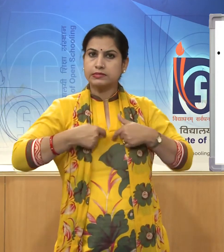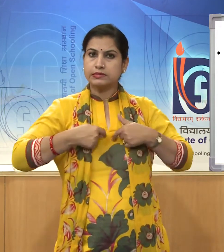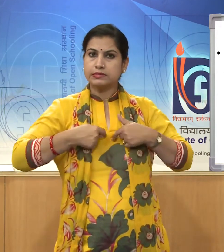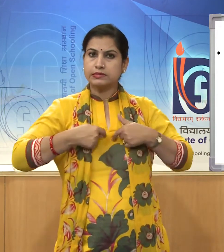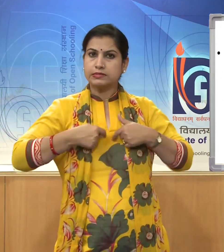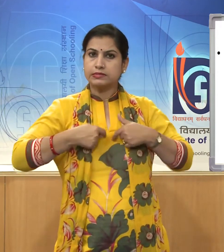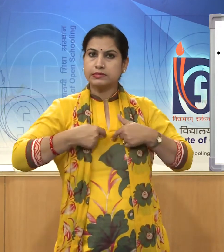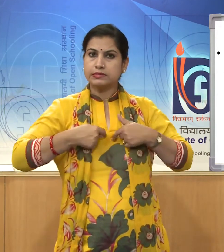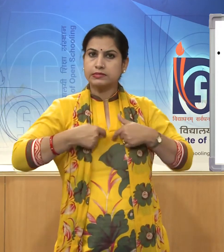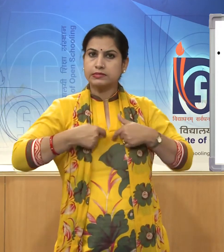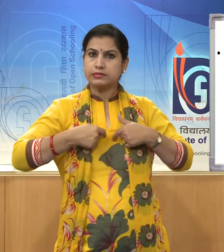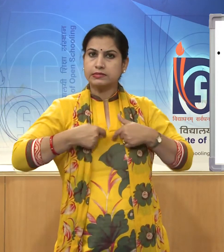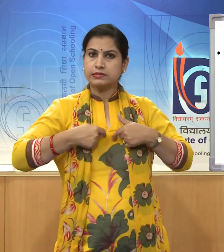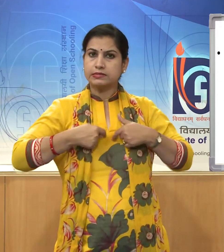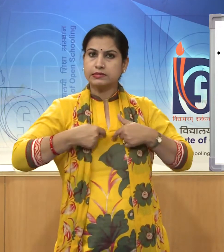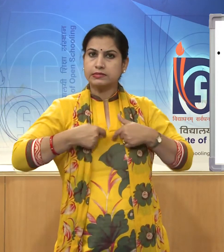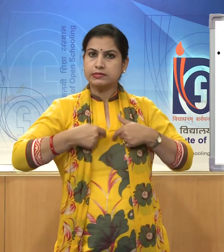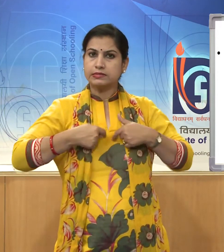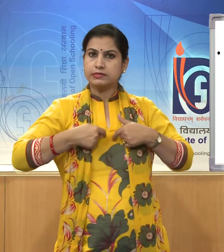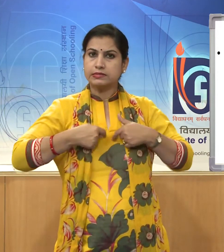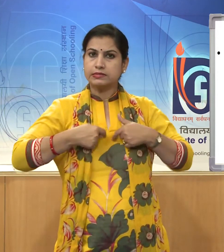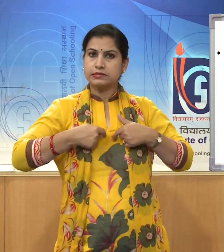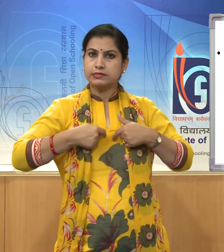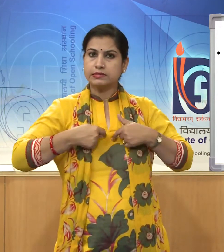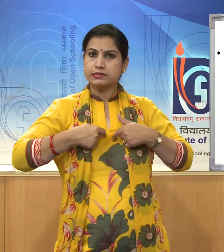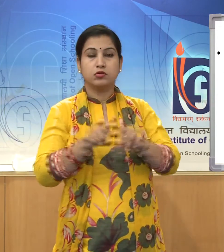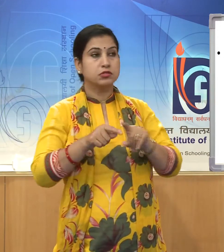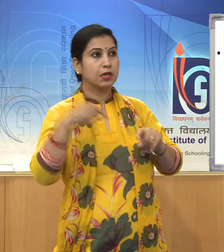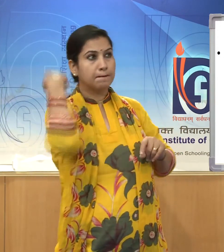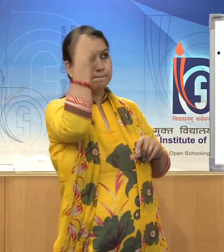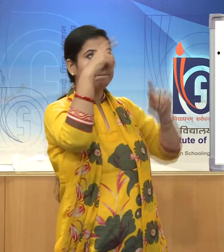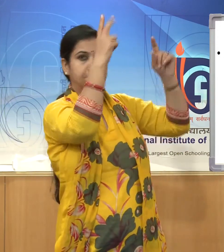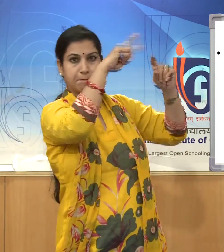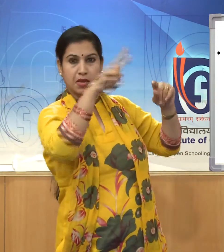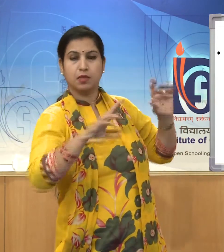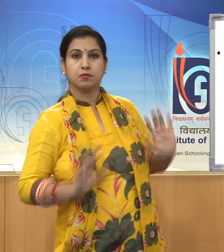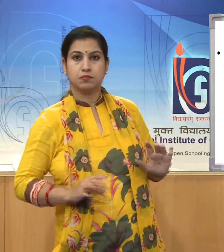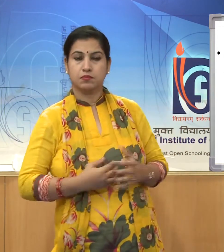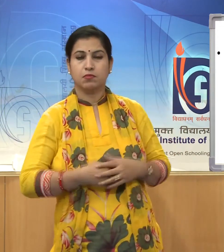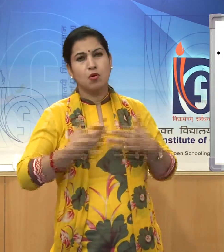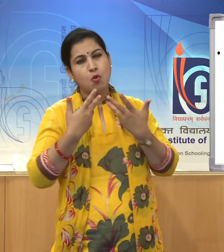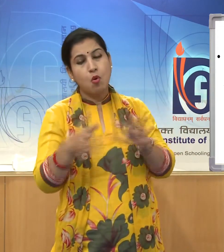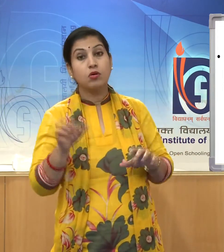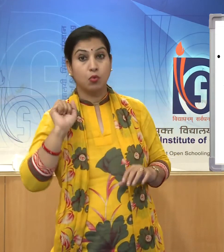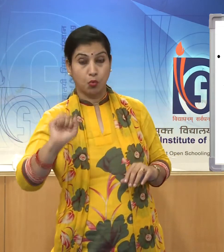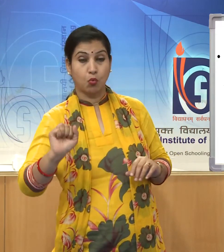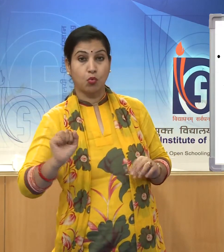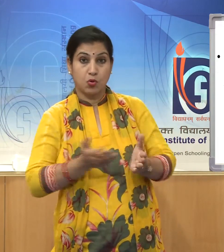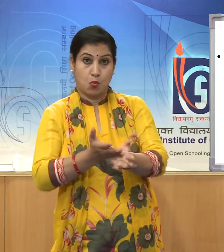mind which we all see in most of his paintings. Dali's own